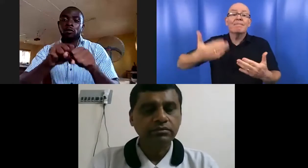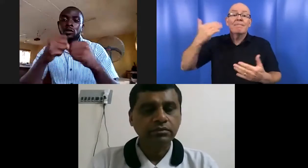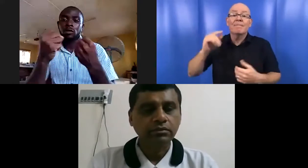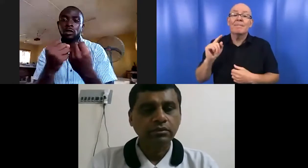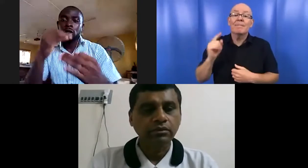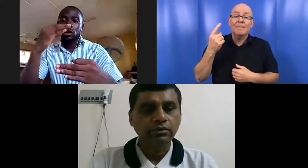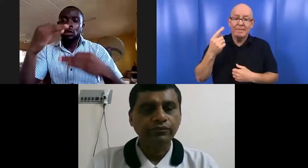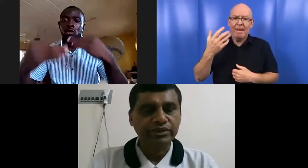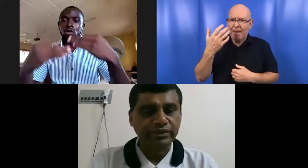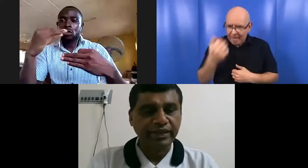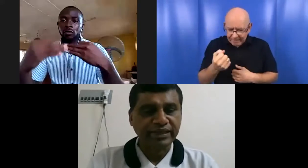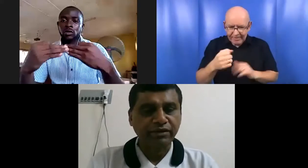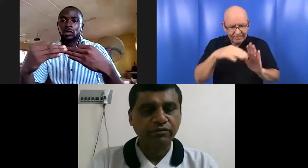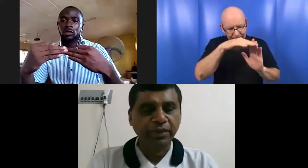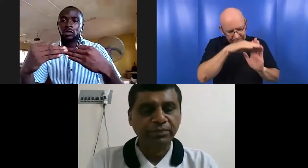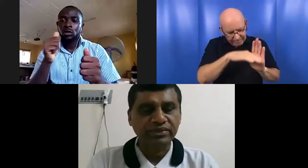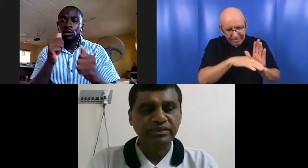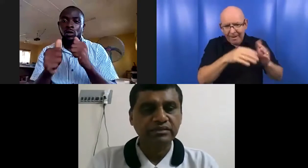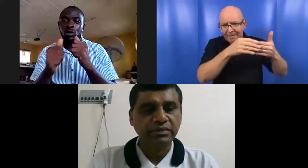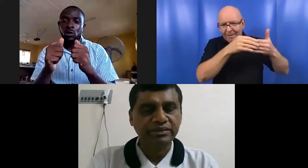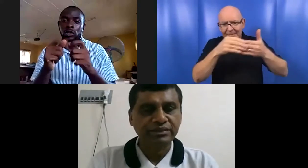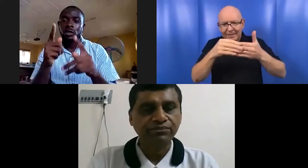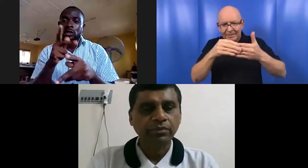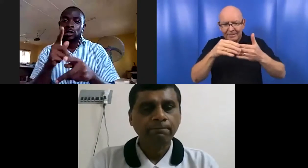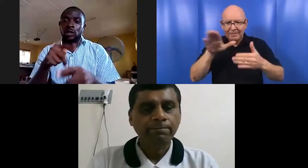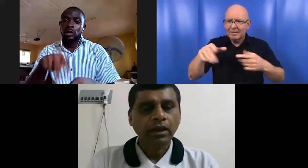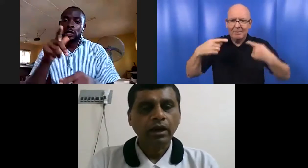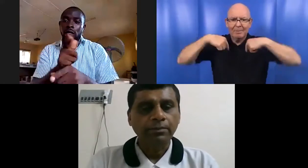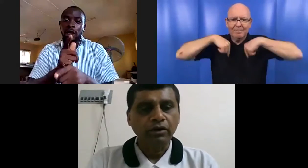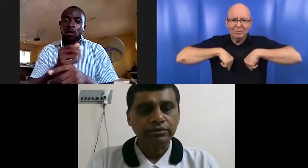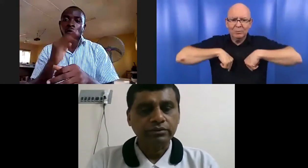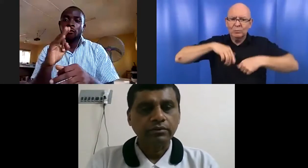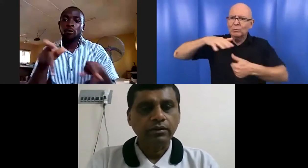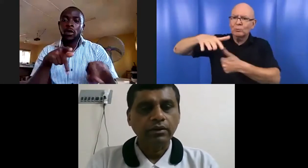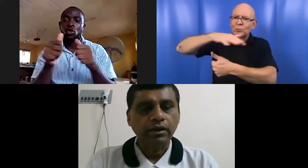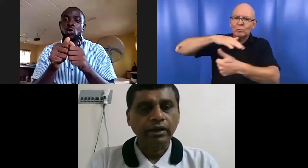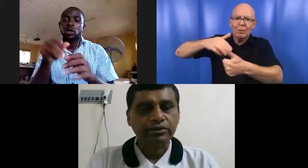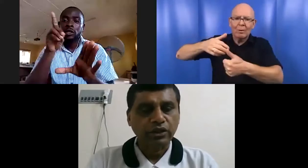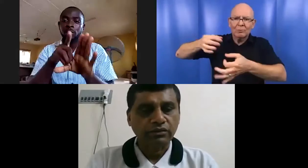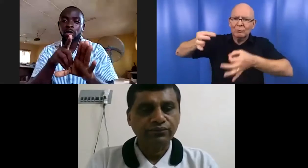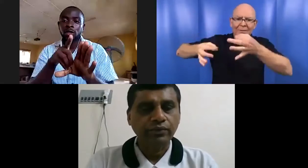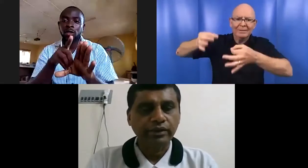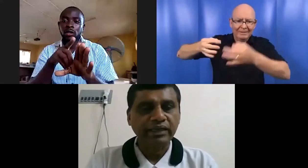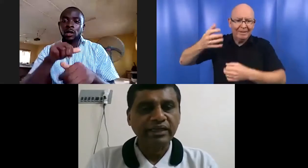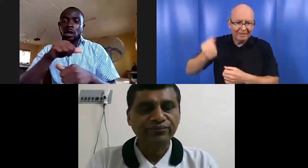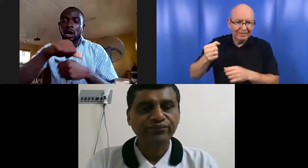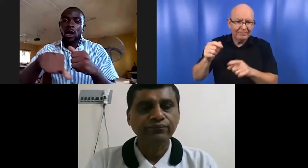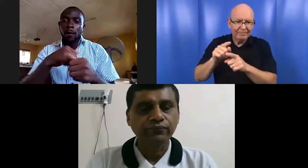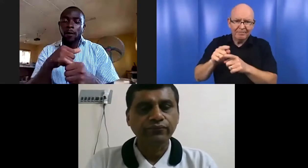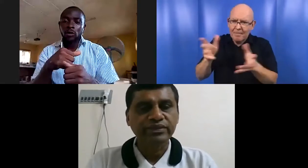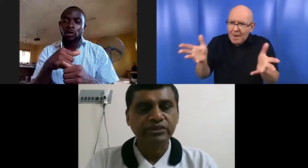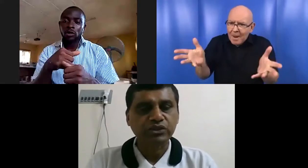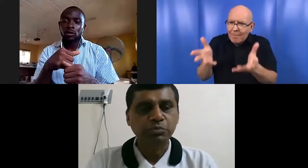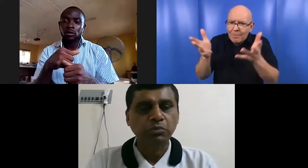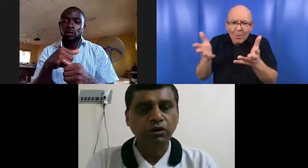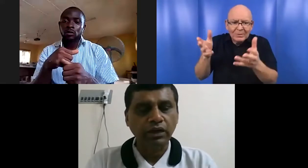Empowerment, which takes care of people with a disability, about a sort of relief,